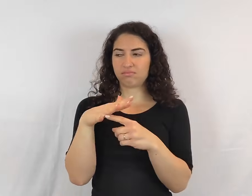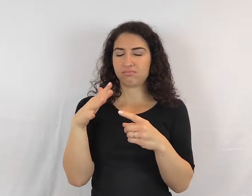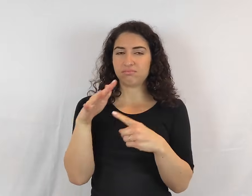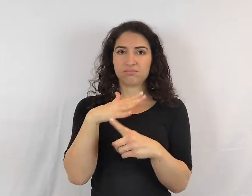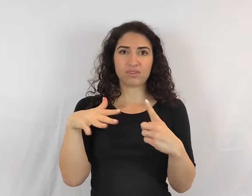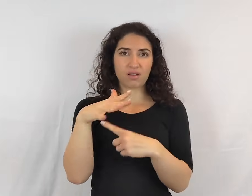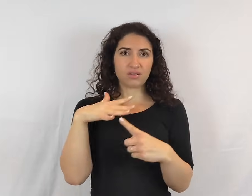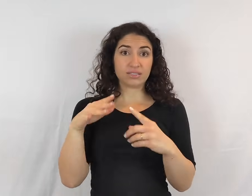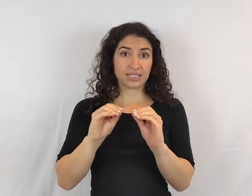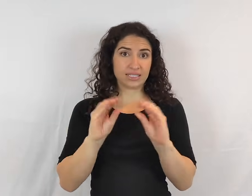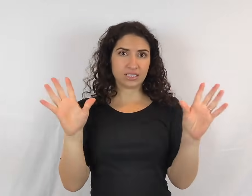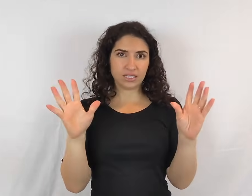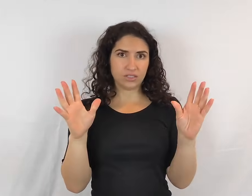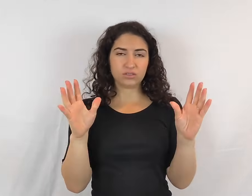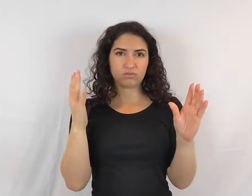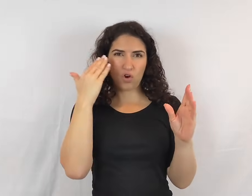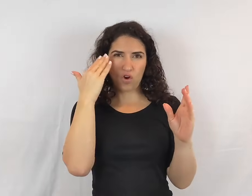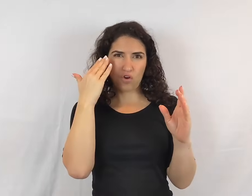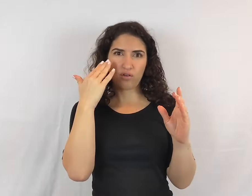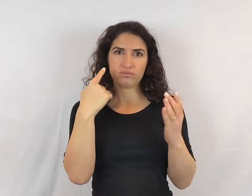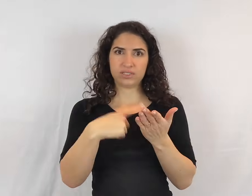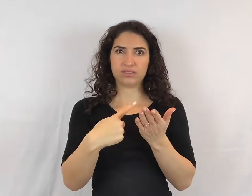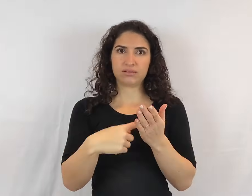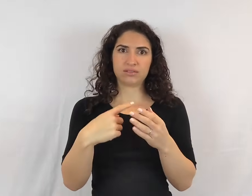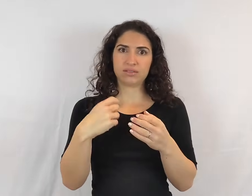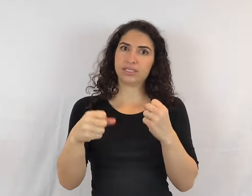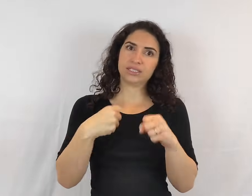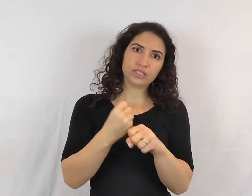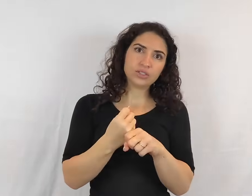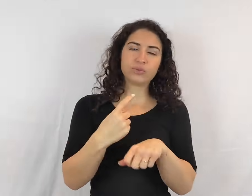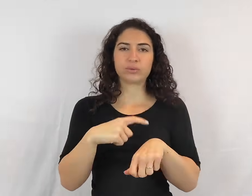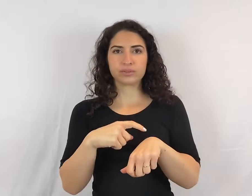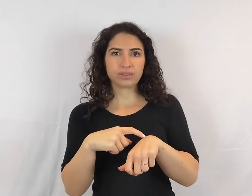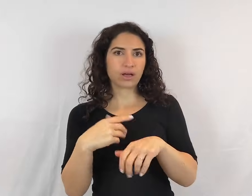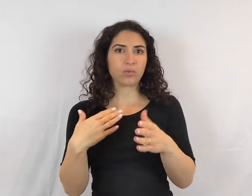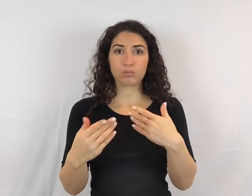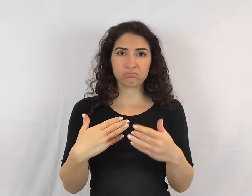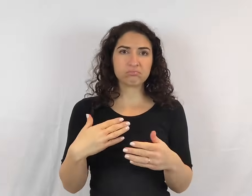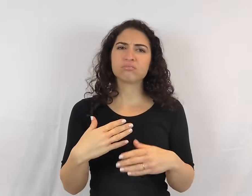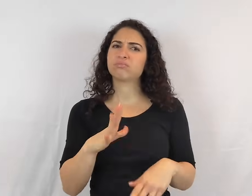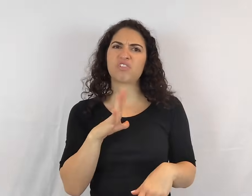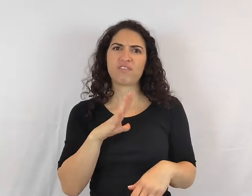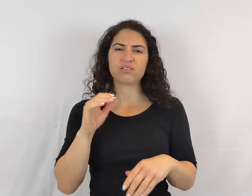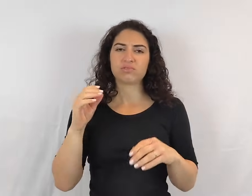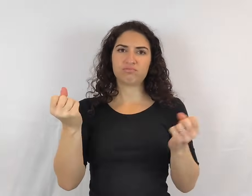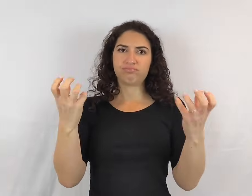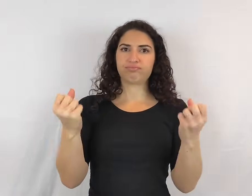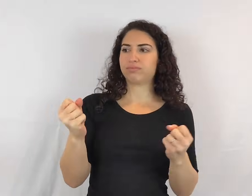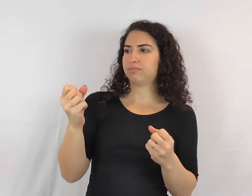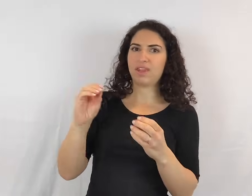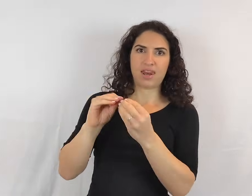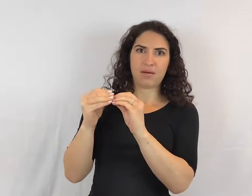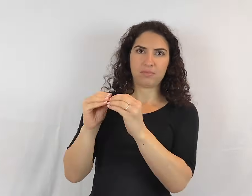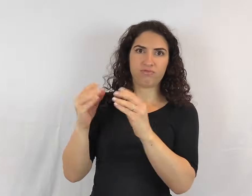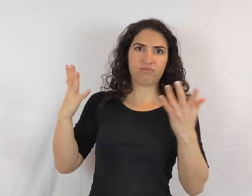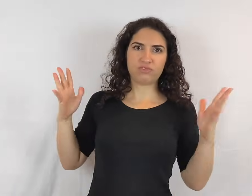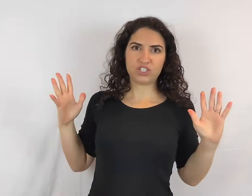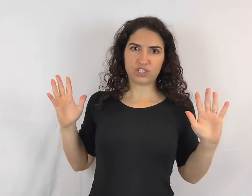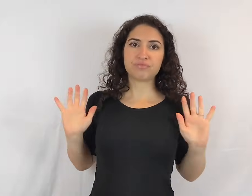if the context is clear, sometimes the year or time, whatever, it's fine to just sign the number and